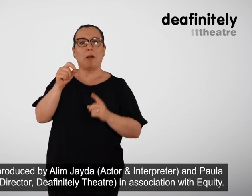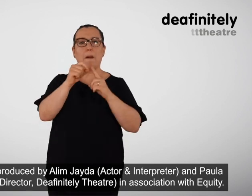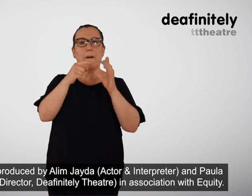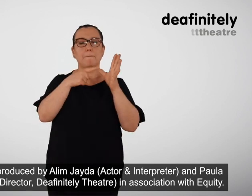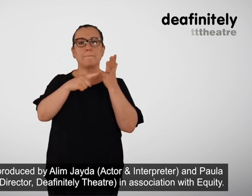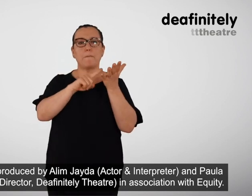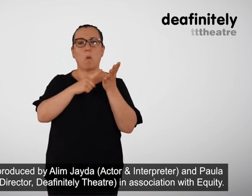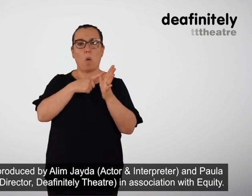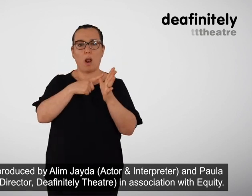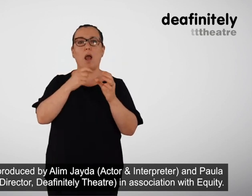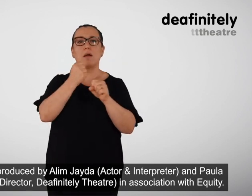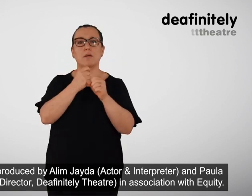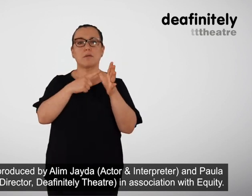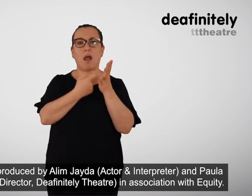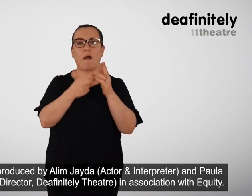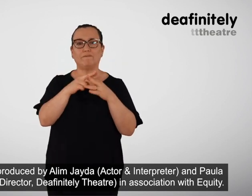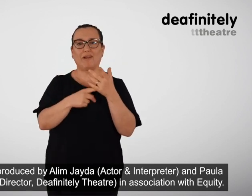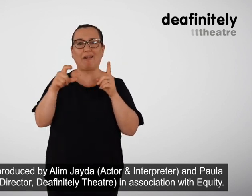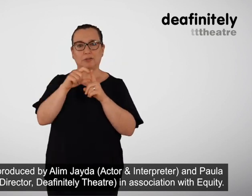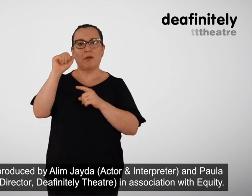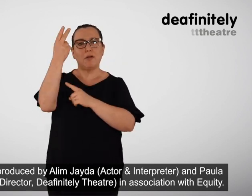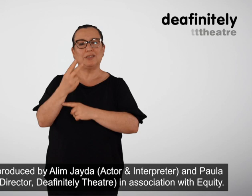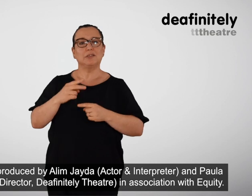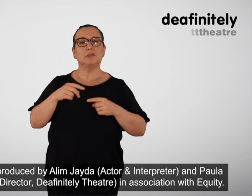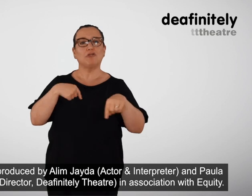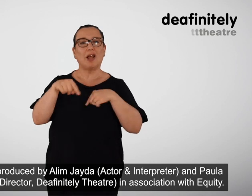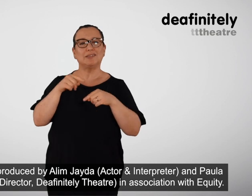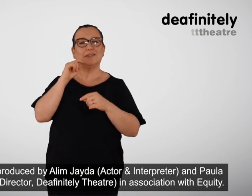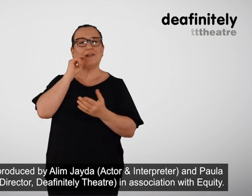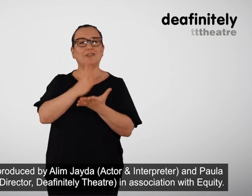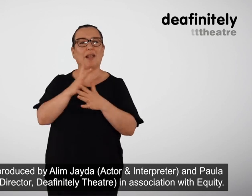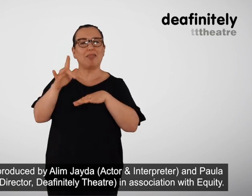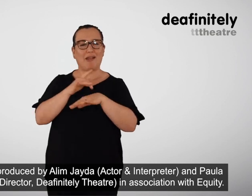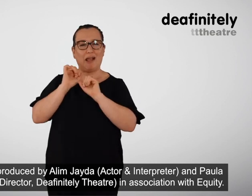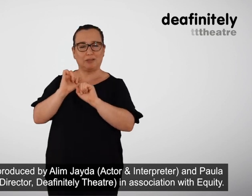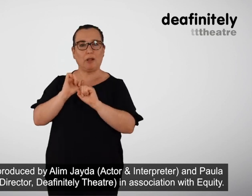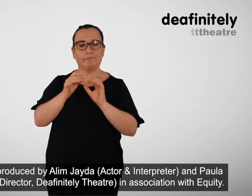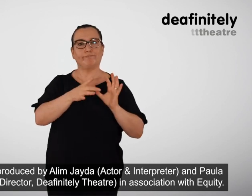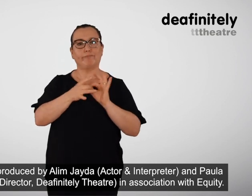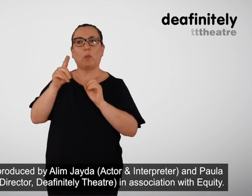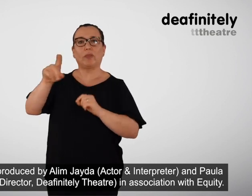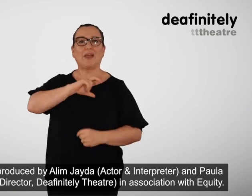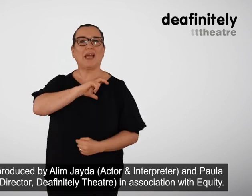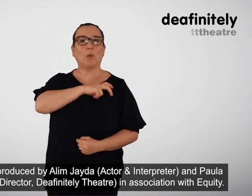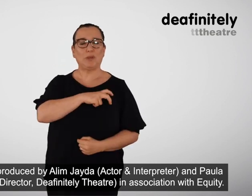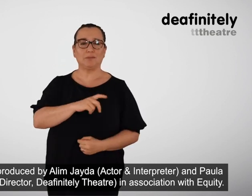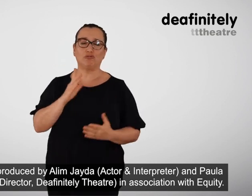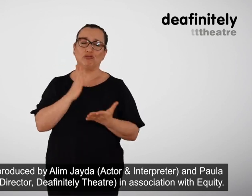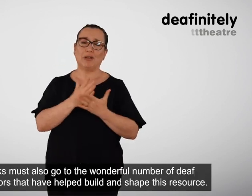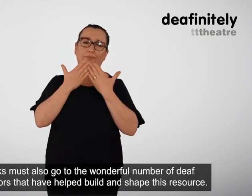Garfield, artistic director at Definitely Theatre, in association with Equity. Thanks